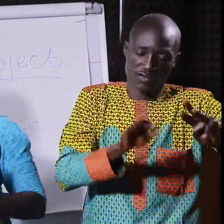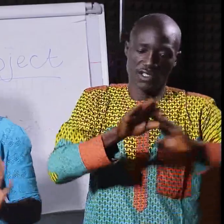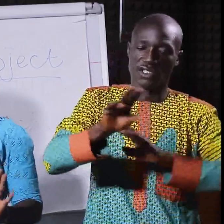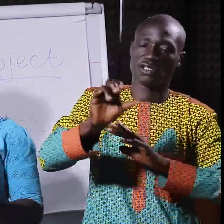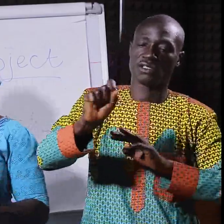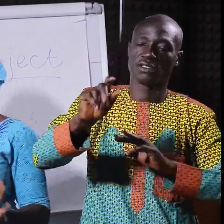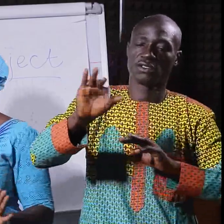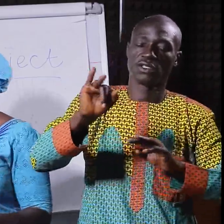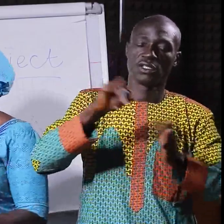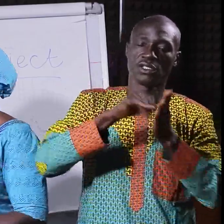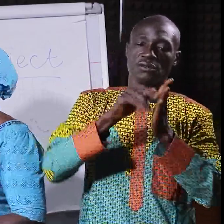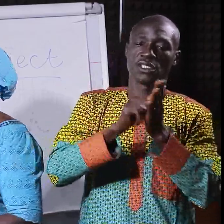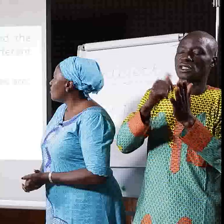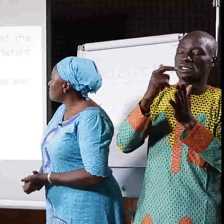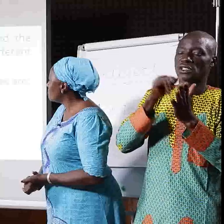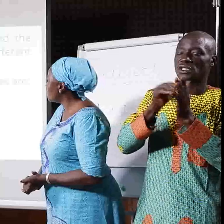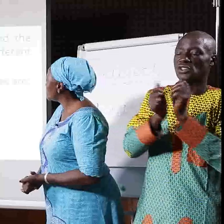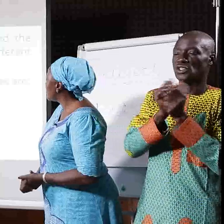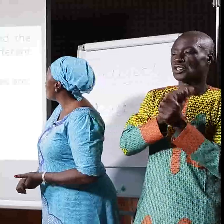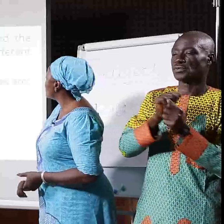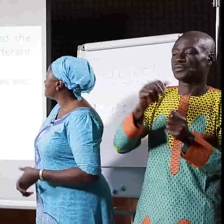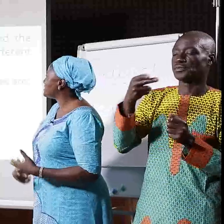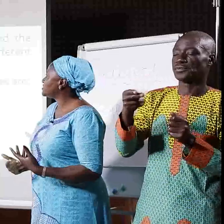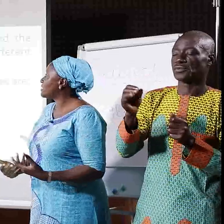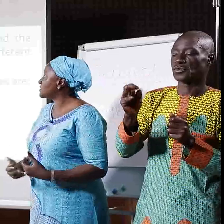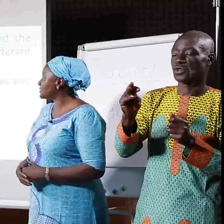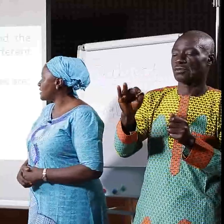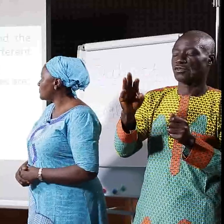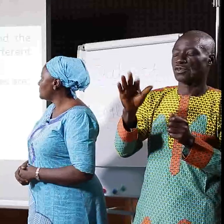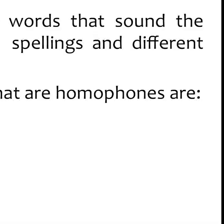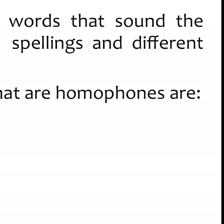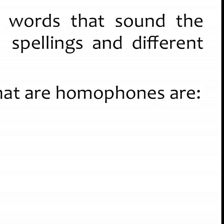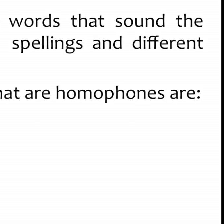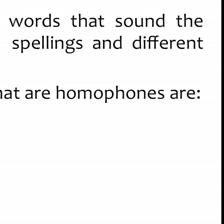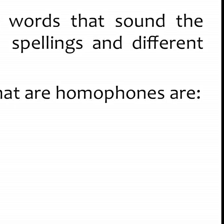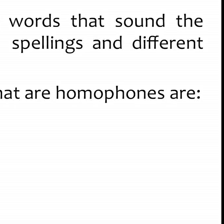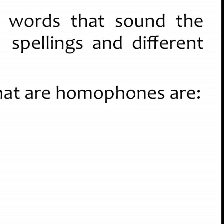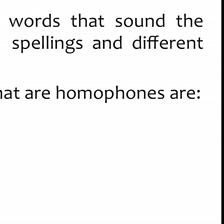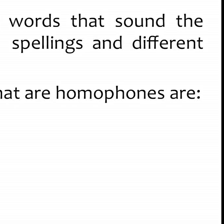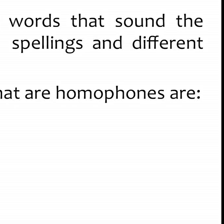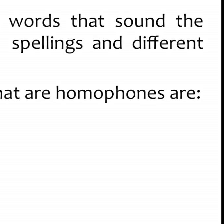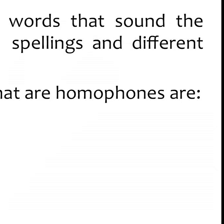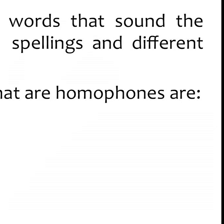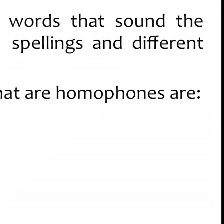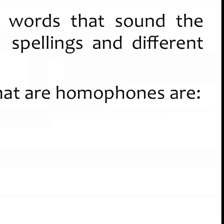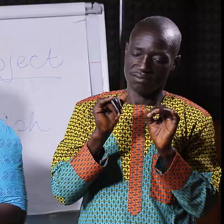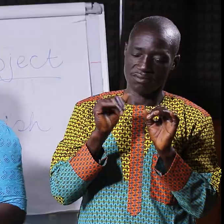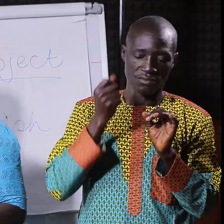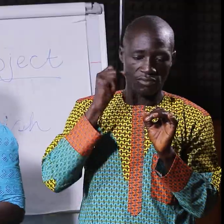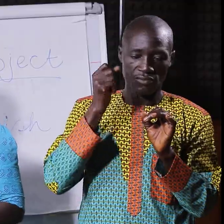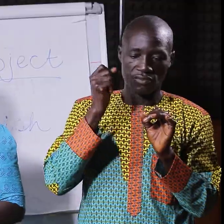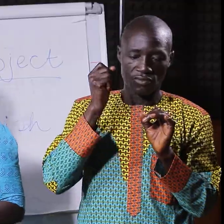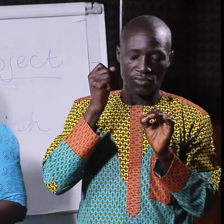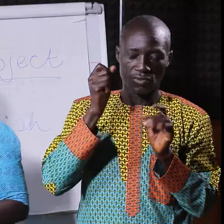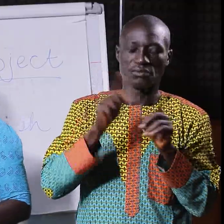pronunciation automatically changes. Homophones are words that sound the same, but different spellings and different meanings.